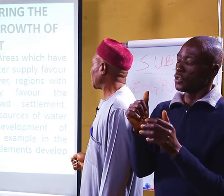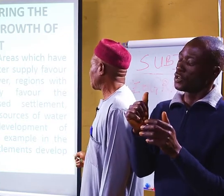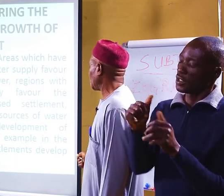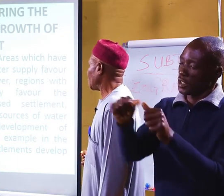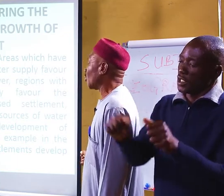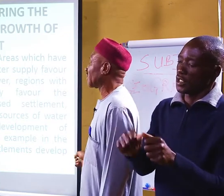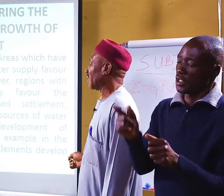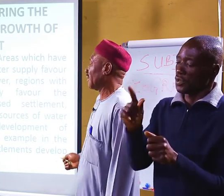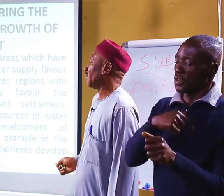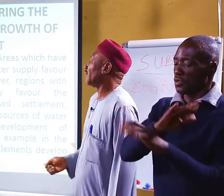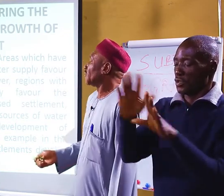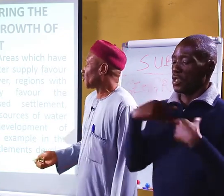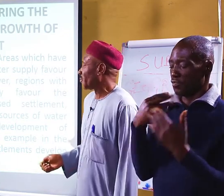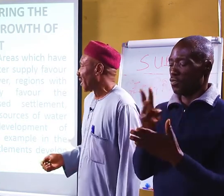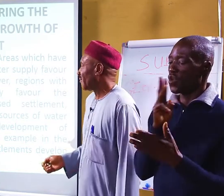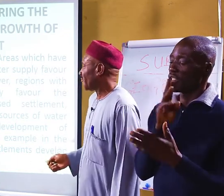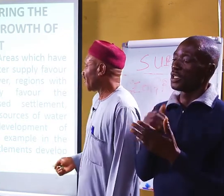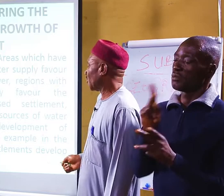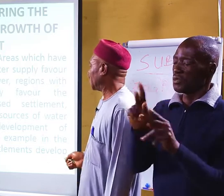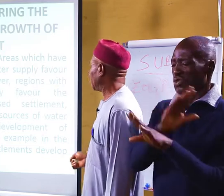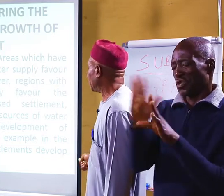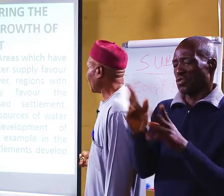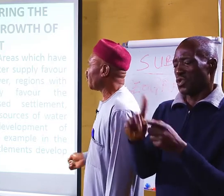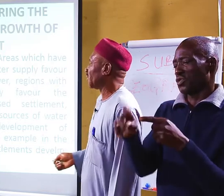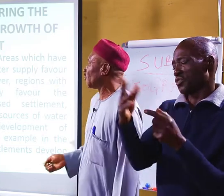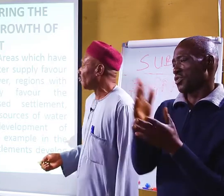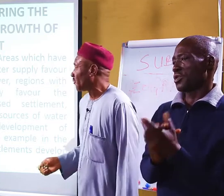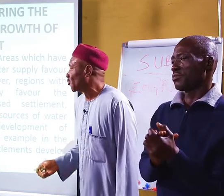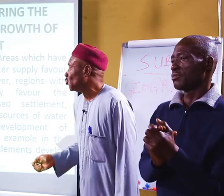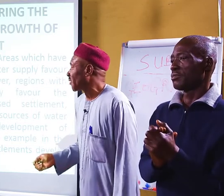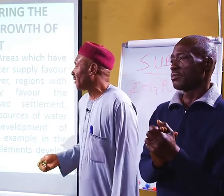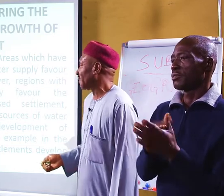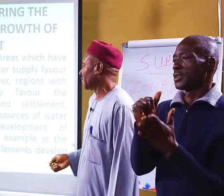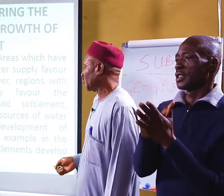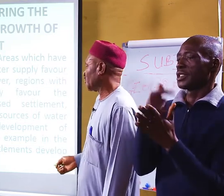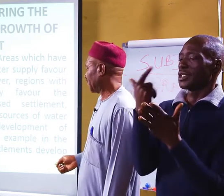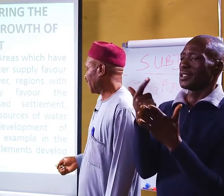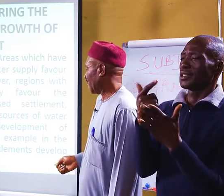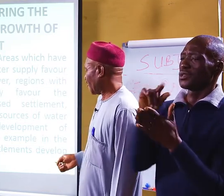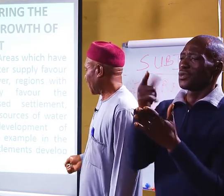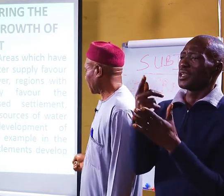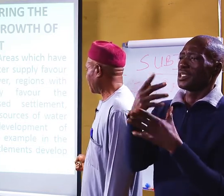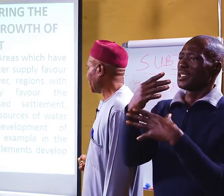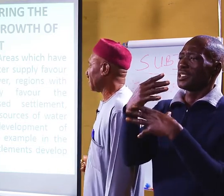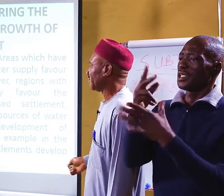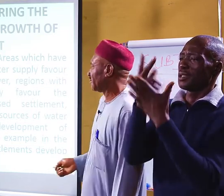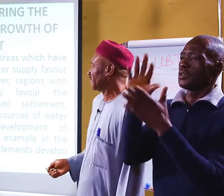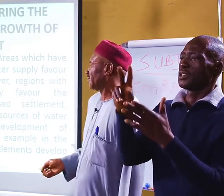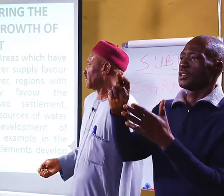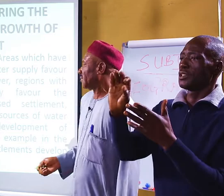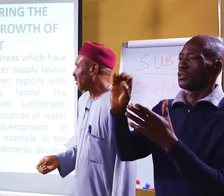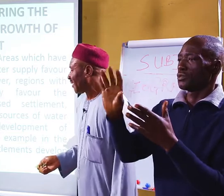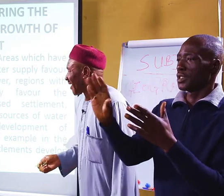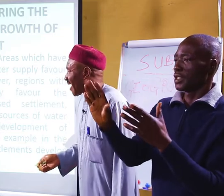few sources of water supply favor the development of nucleated settlement. For example,